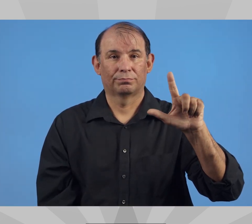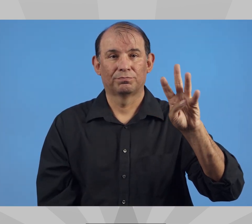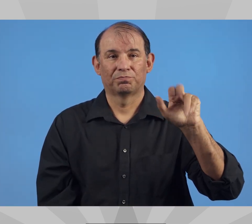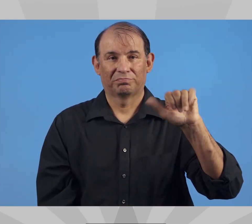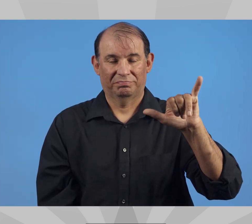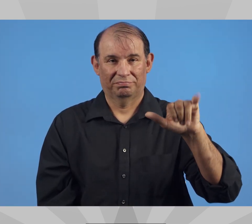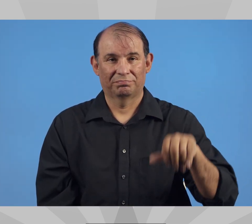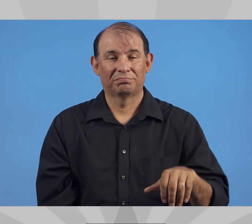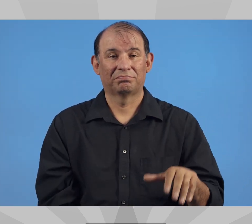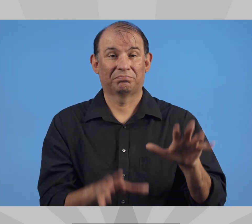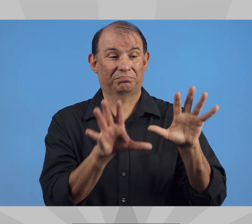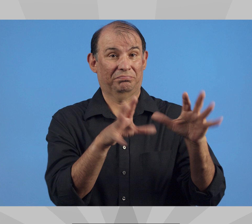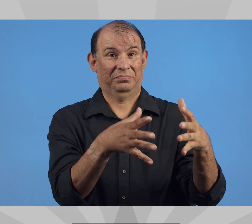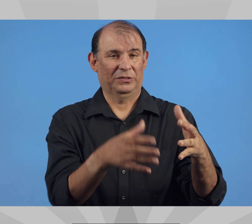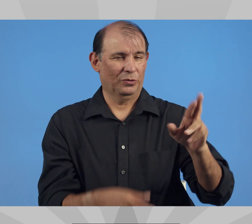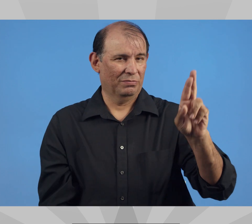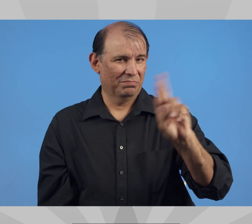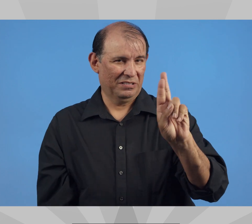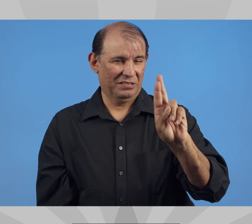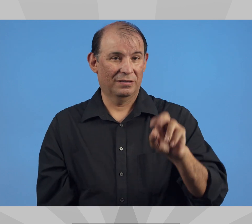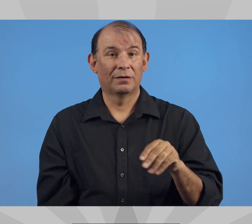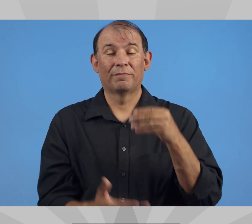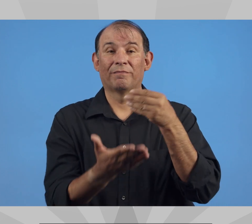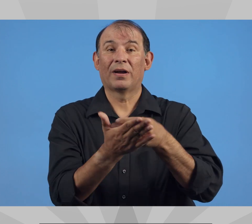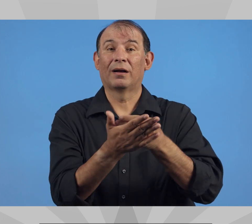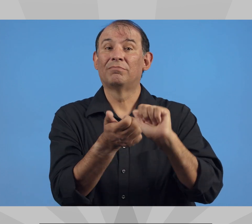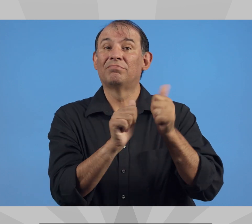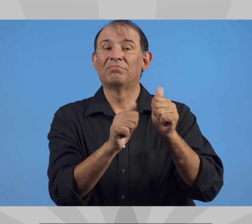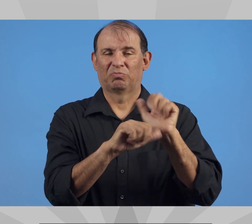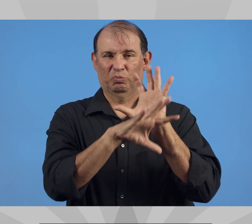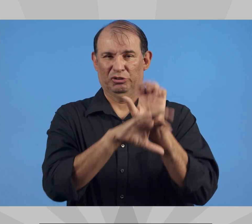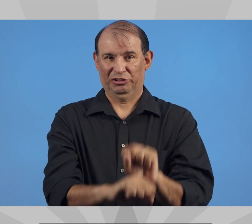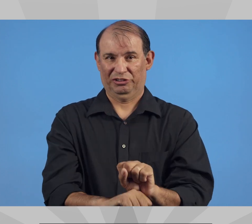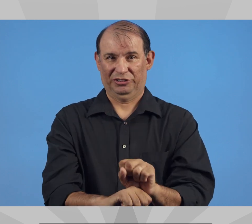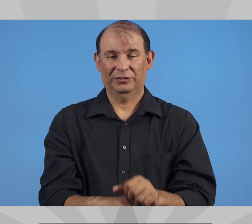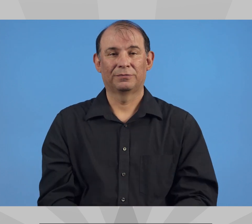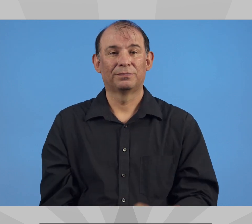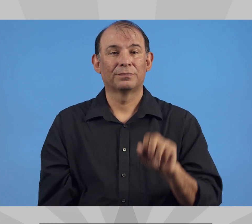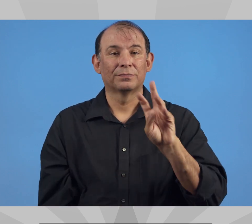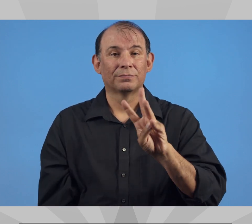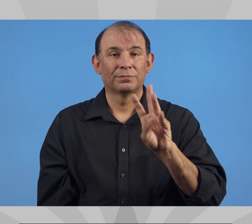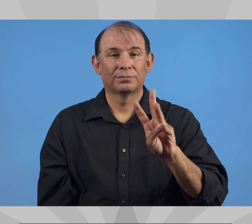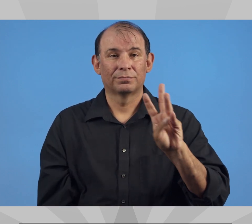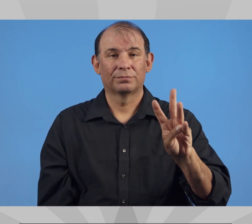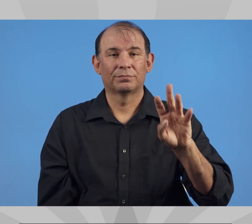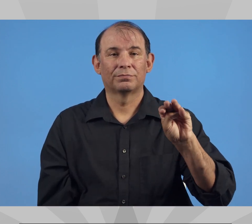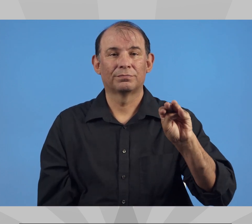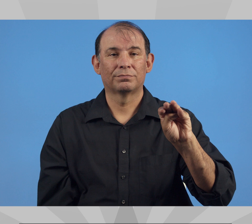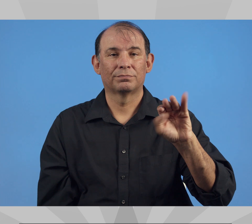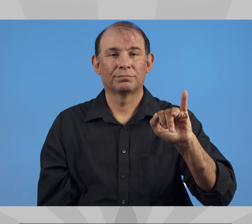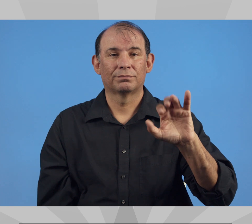Michael Way. Party, Republican. Campaign funding, traditional.